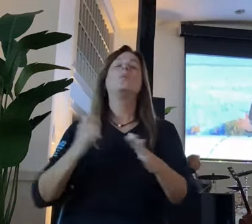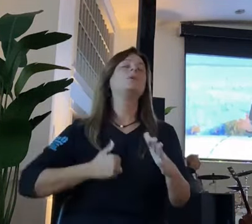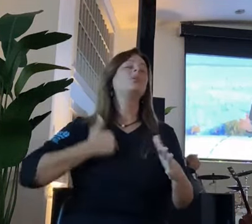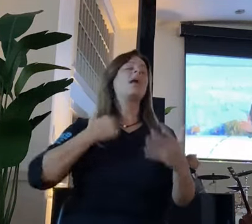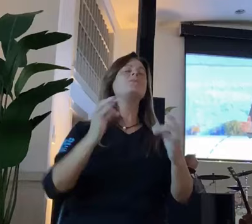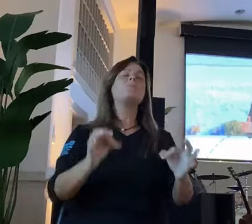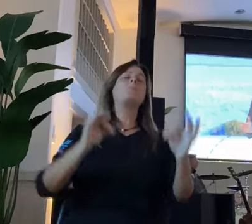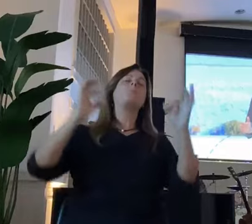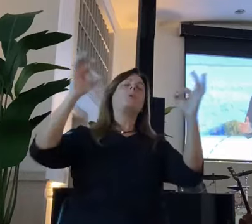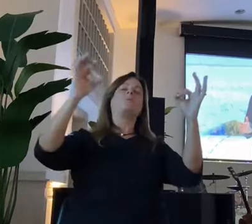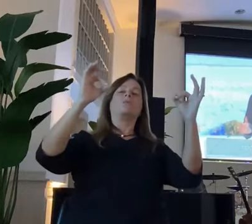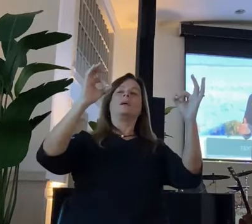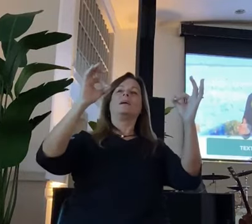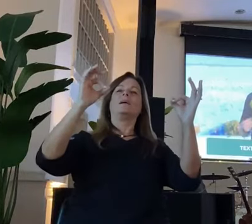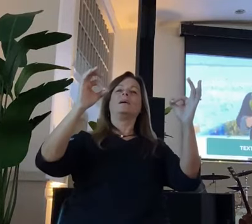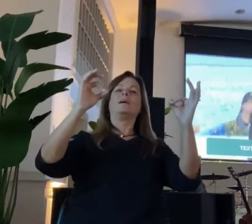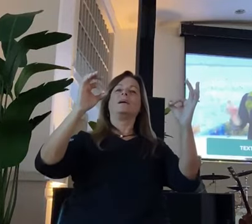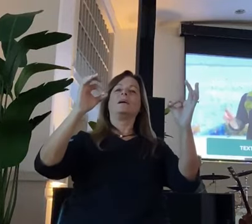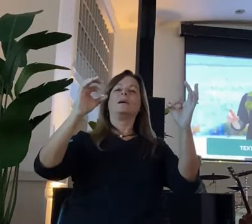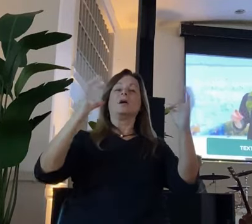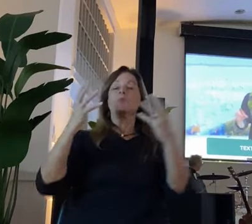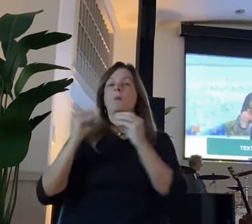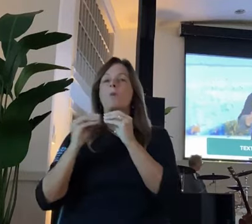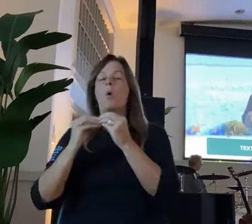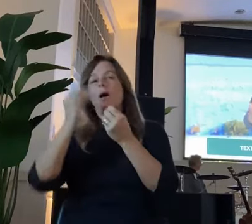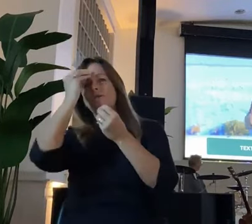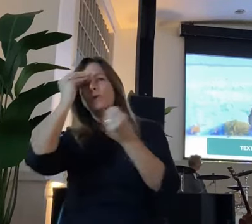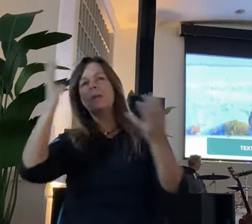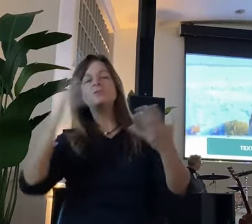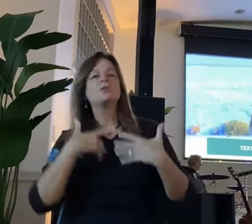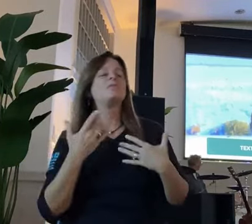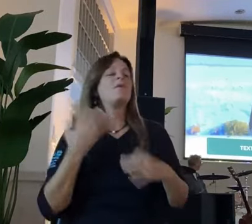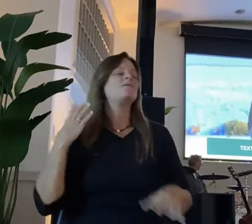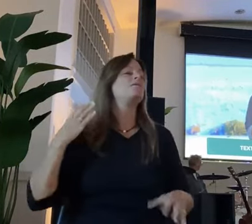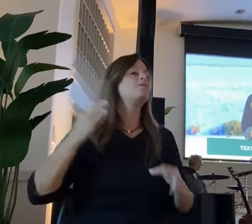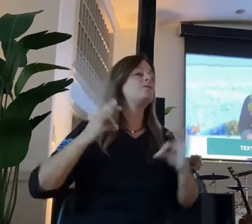with perfect freedom. And if you want more information about freedom, you can